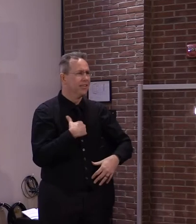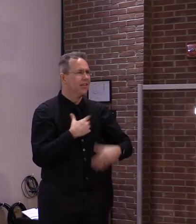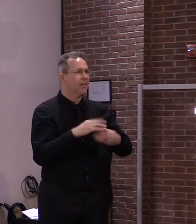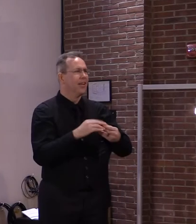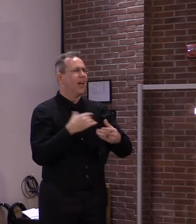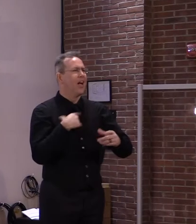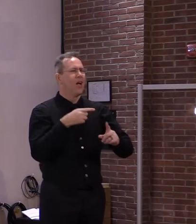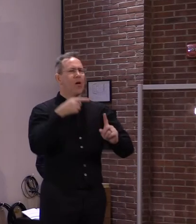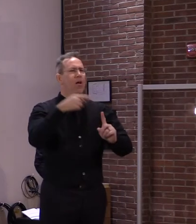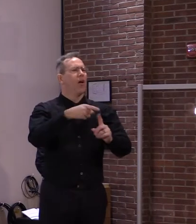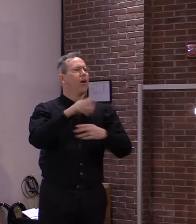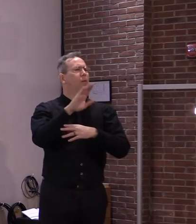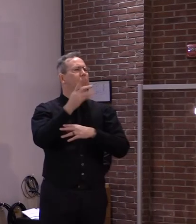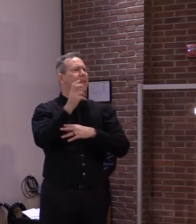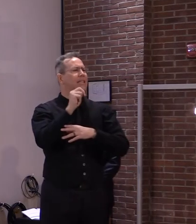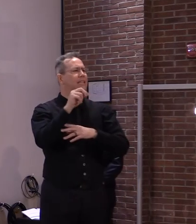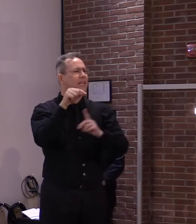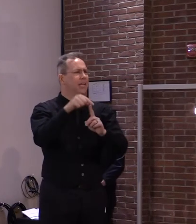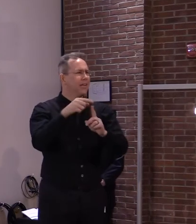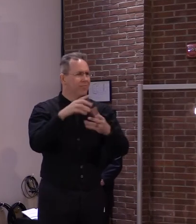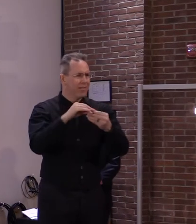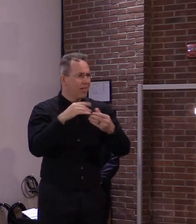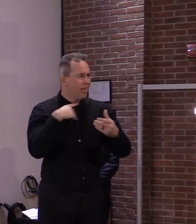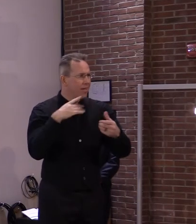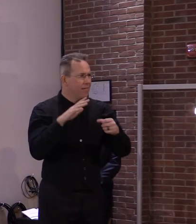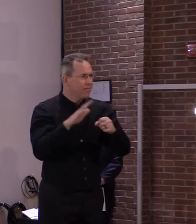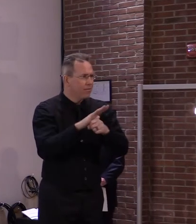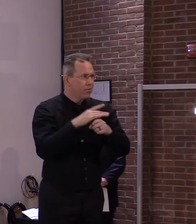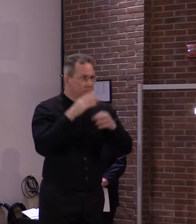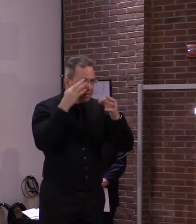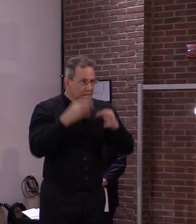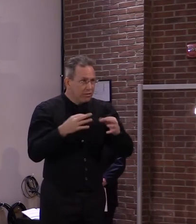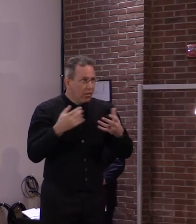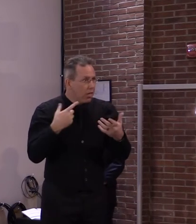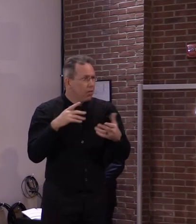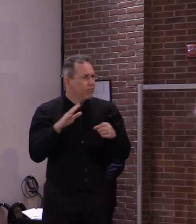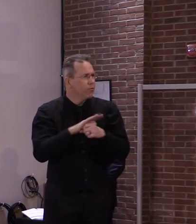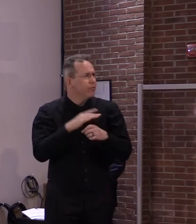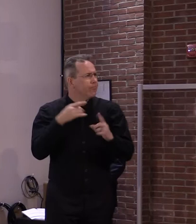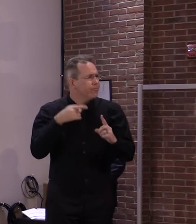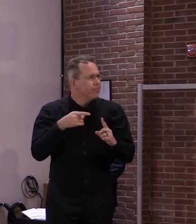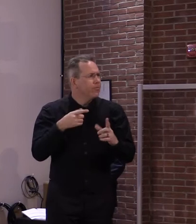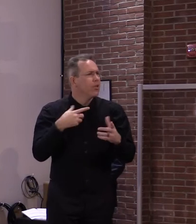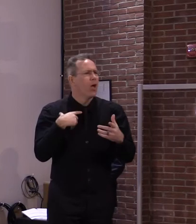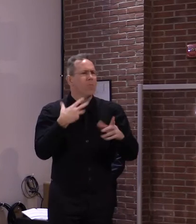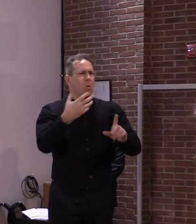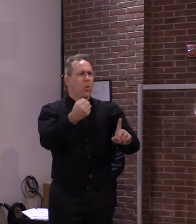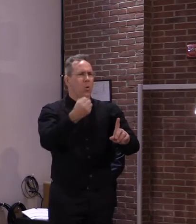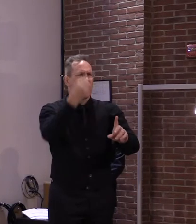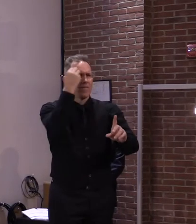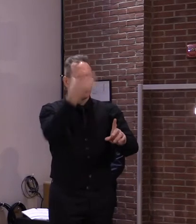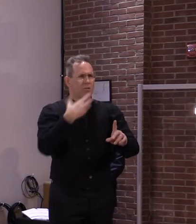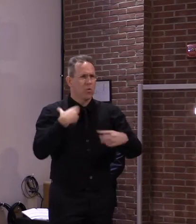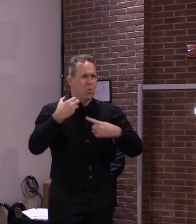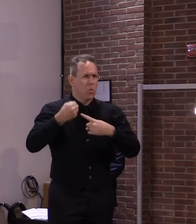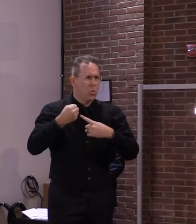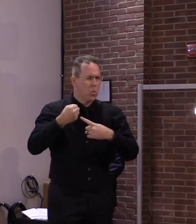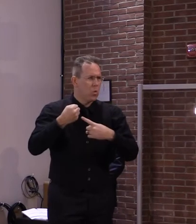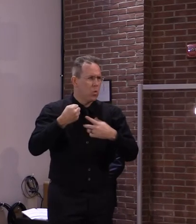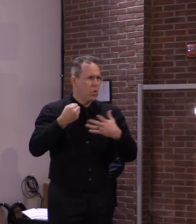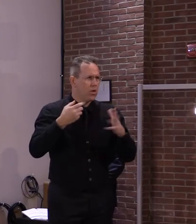we haven't signed sealed and delivered it that's really within about that's really within hours or a couple days